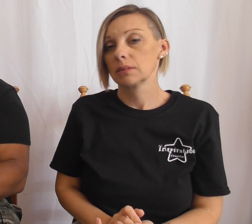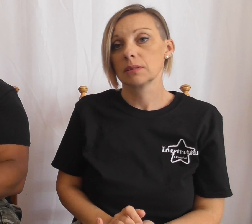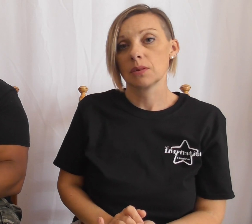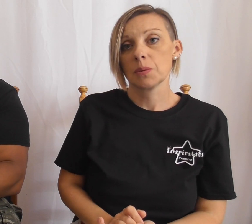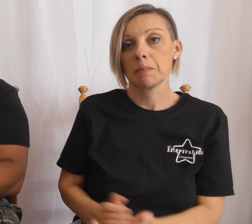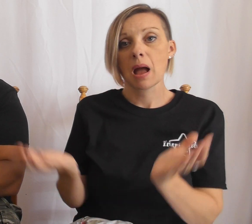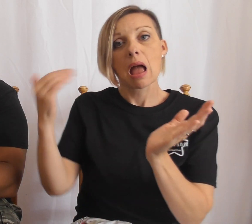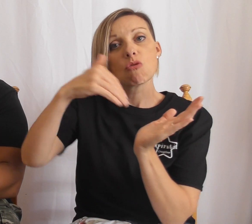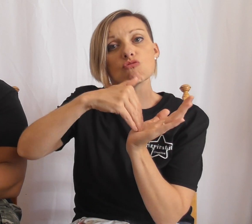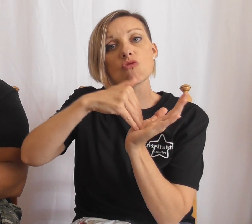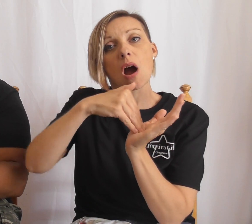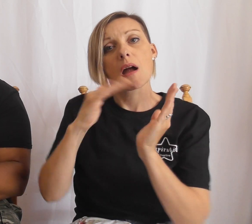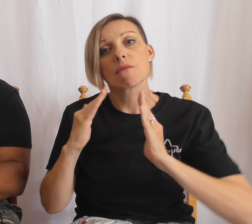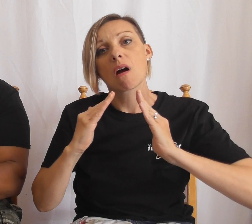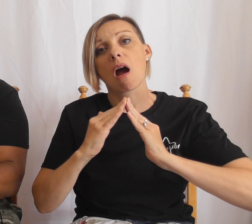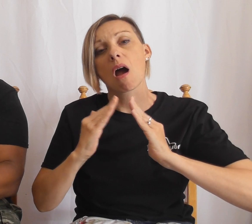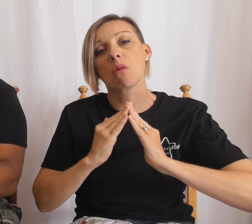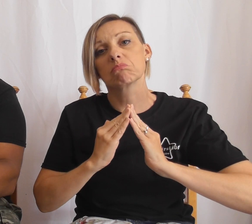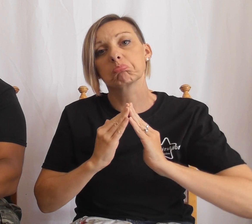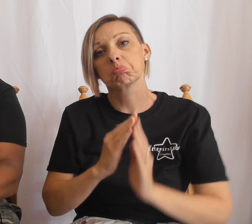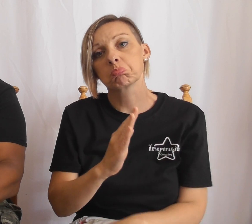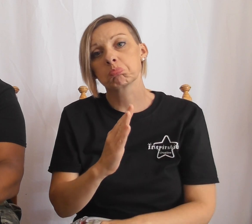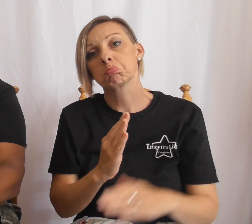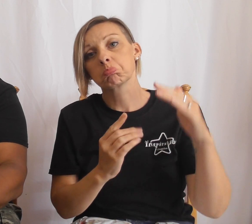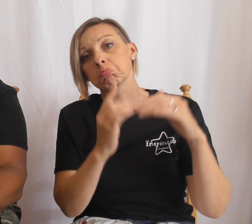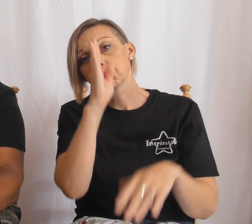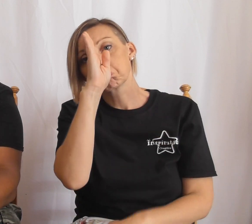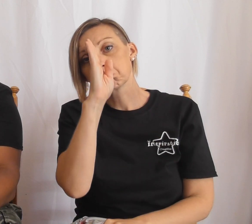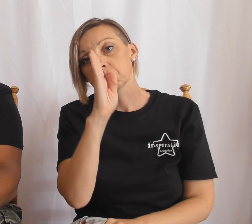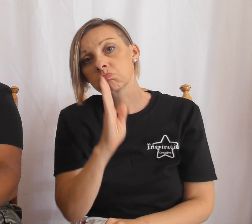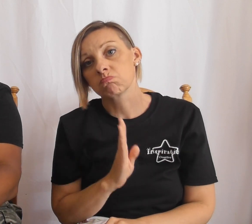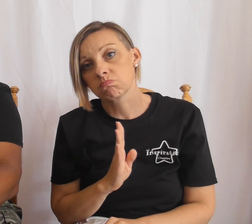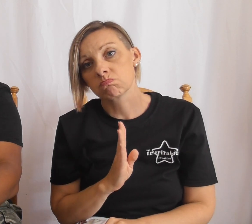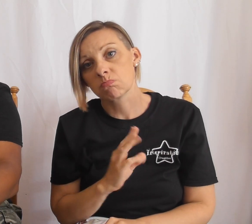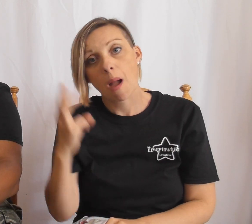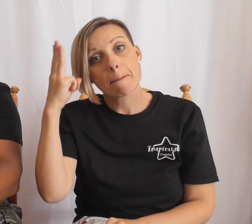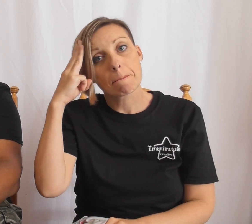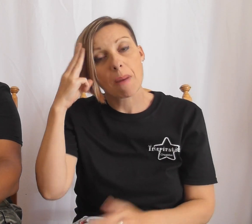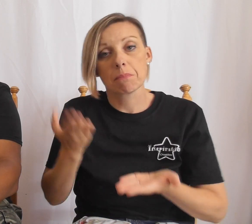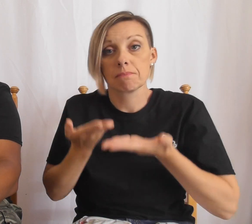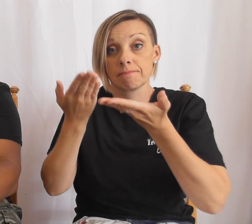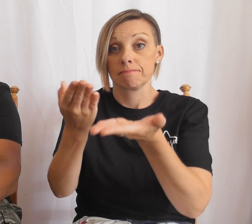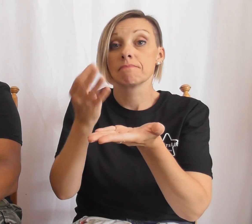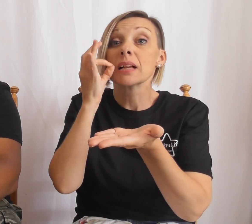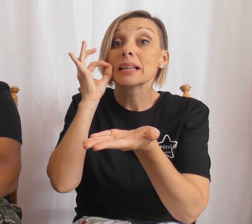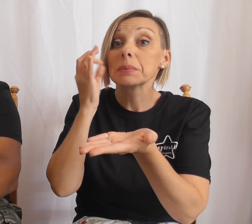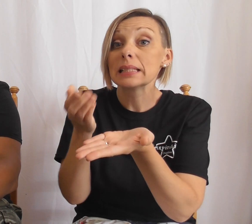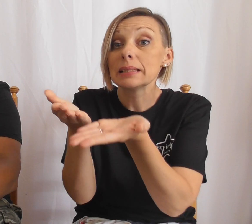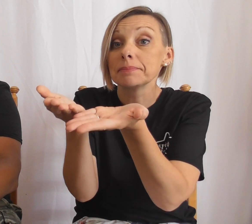He gets home and he's feeling sad. And his mum has made him a nice cup of tea.